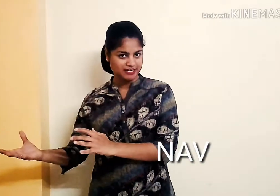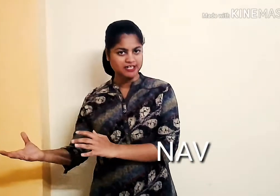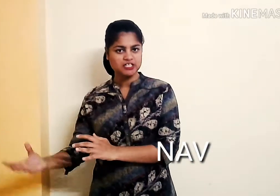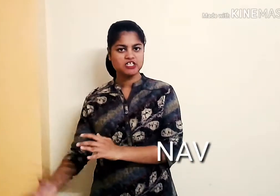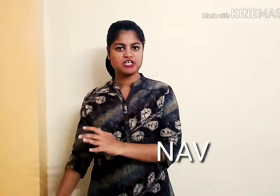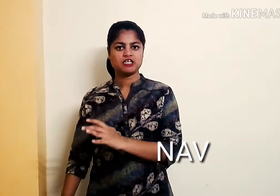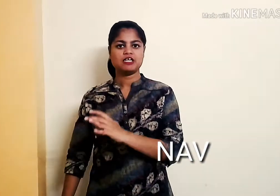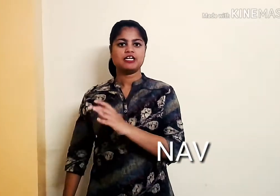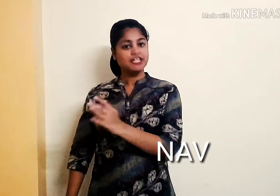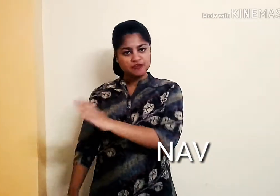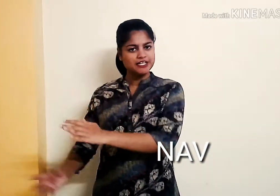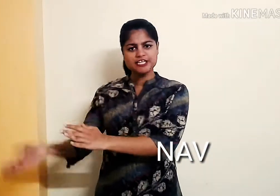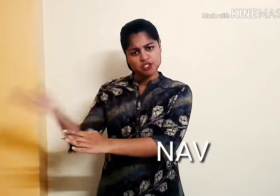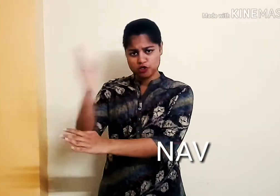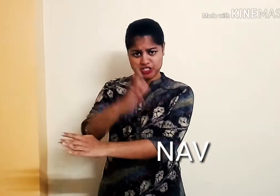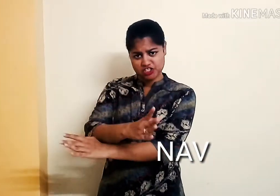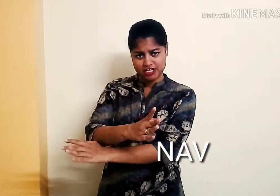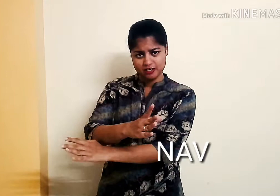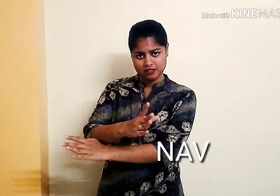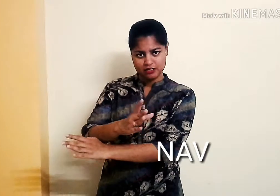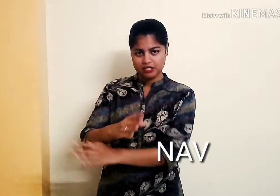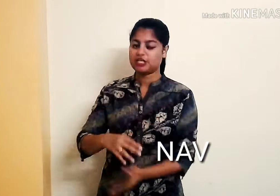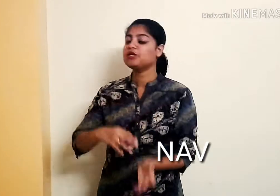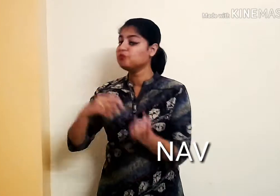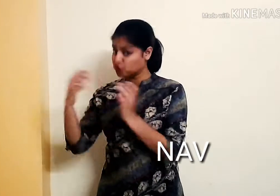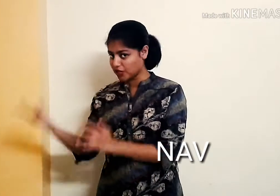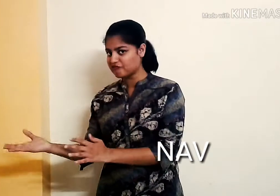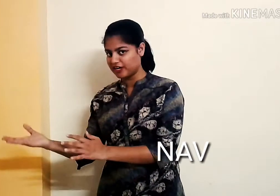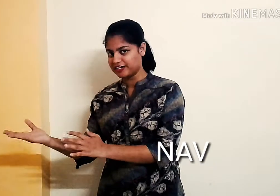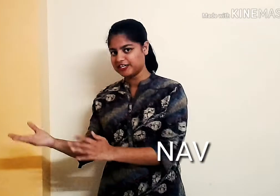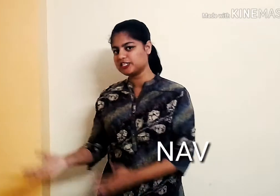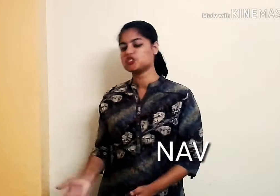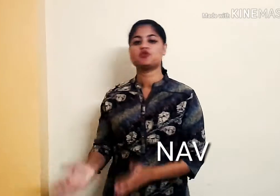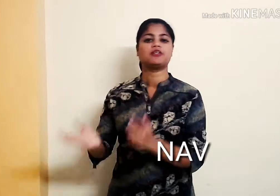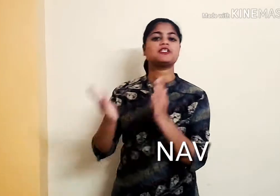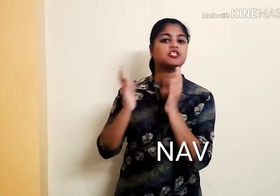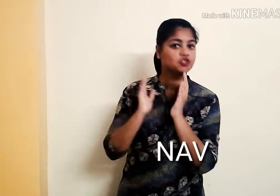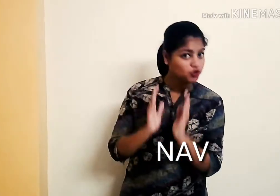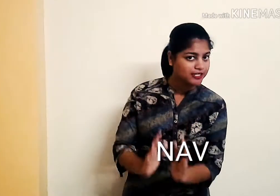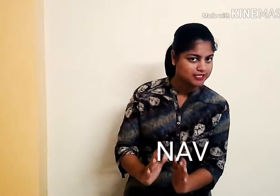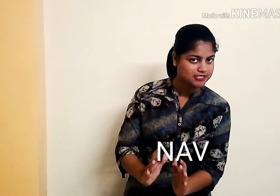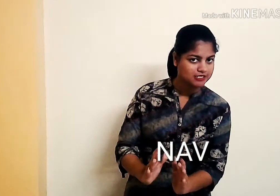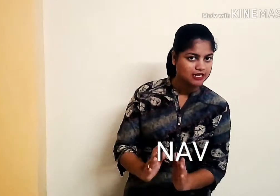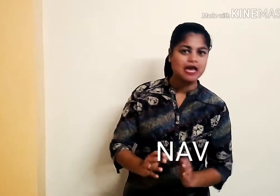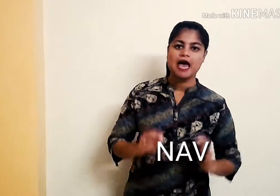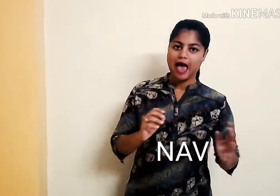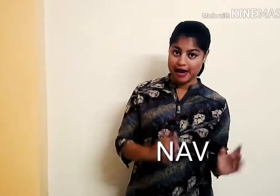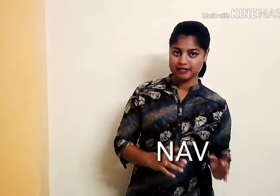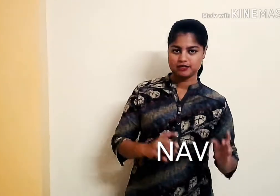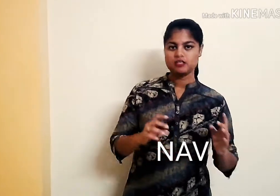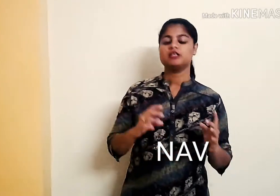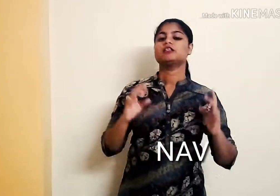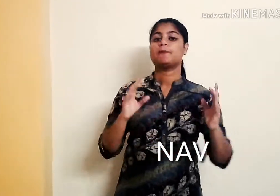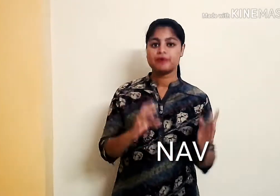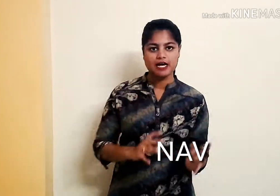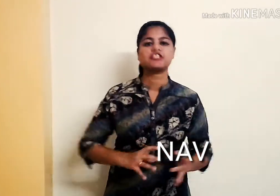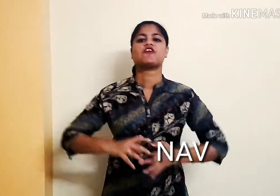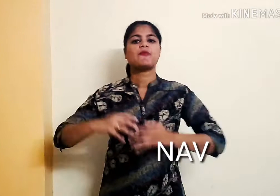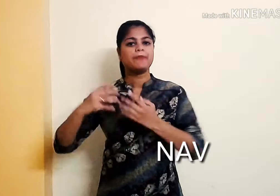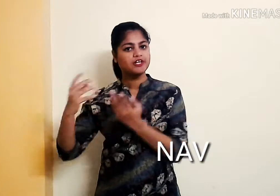fund, in equity it is known as share, in mutual fund it is known as units, and the price of a